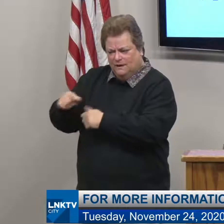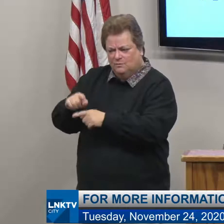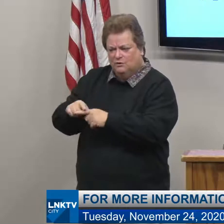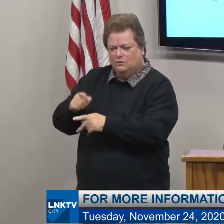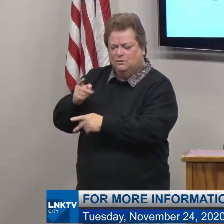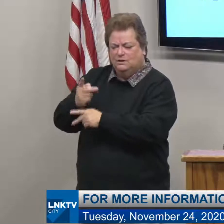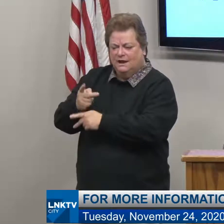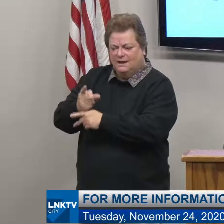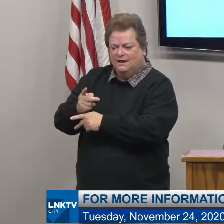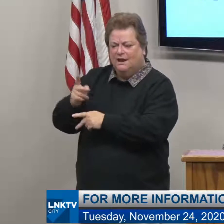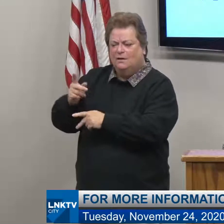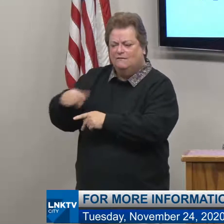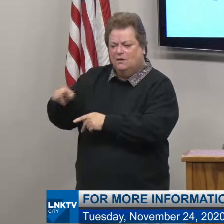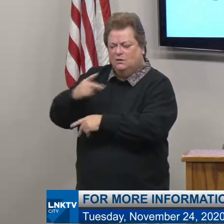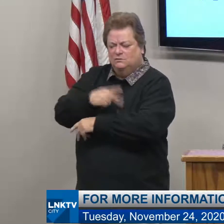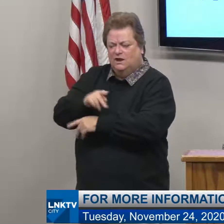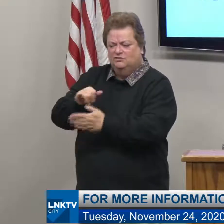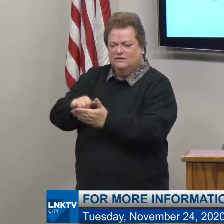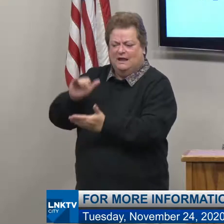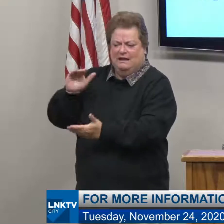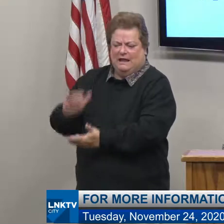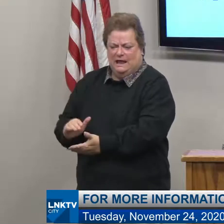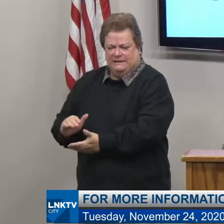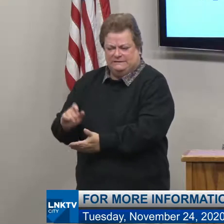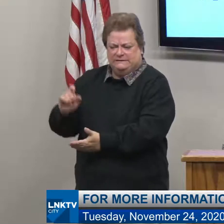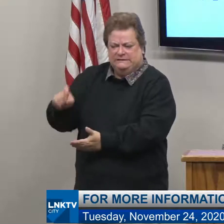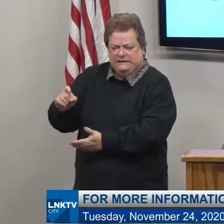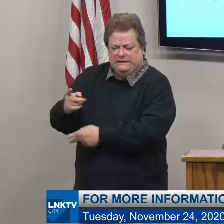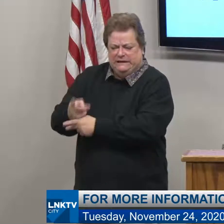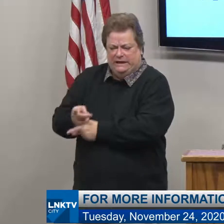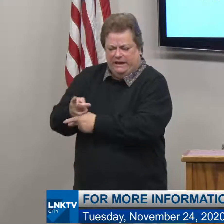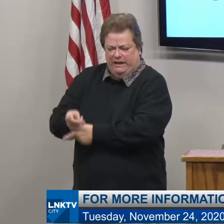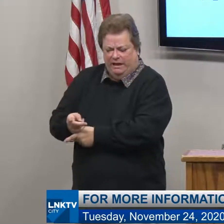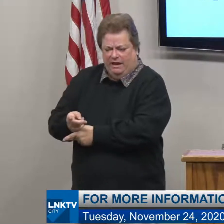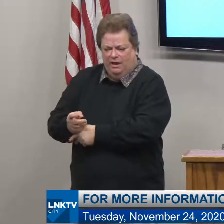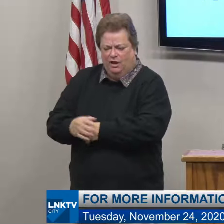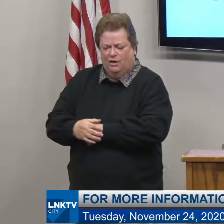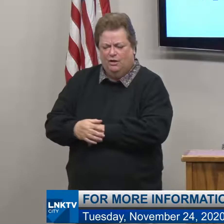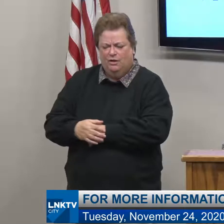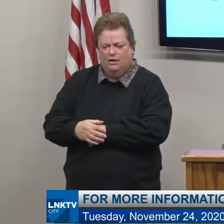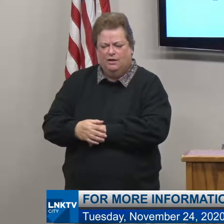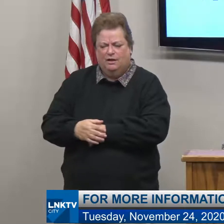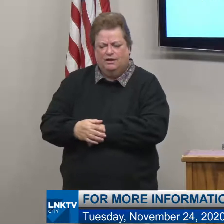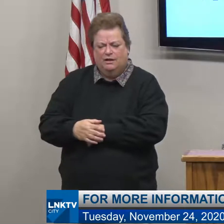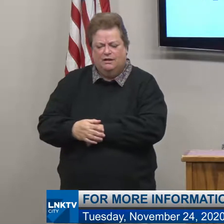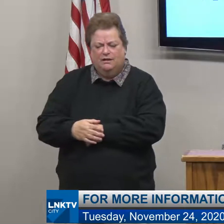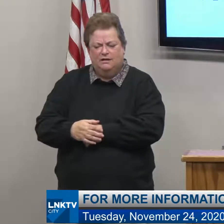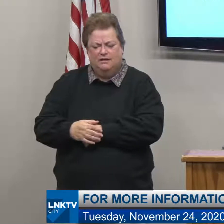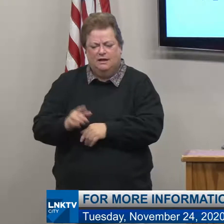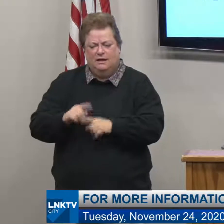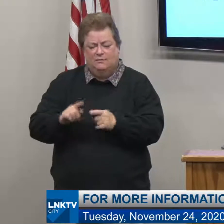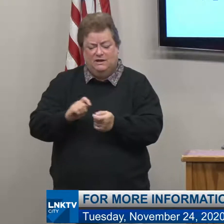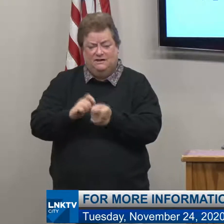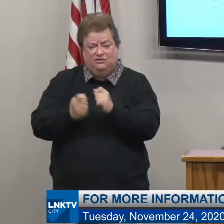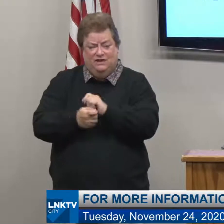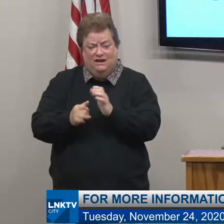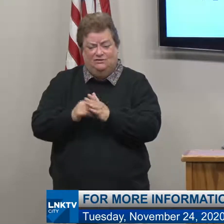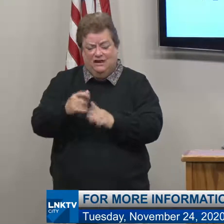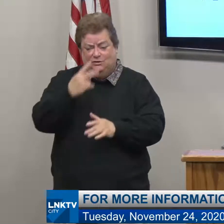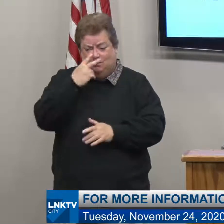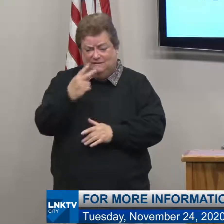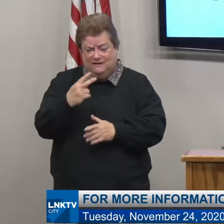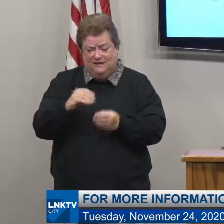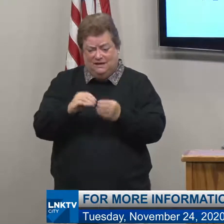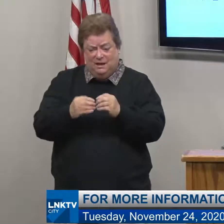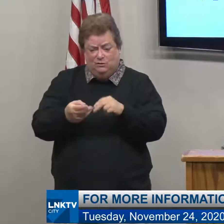less critically ill in their facilities. But the change that you're seeing, Bill, you